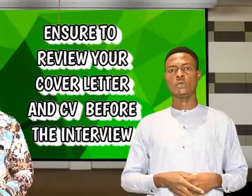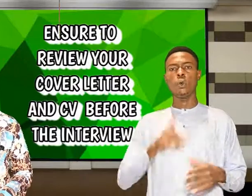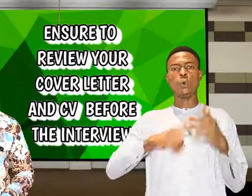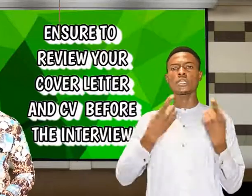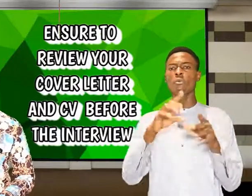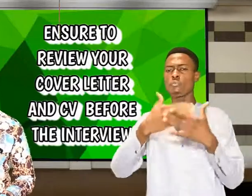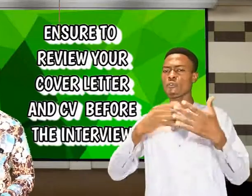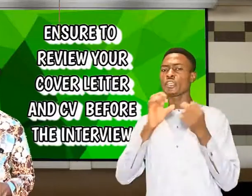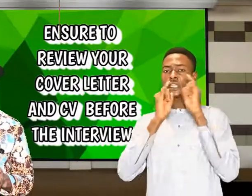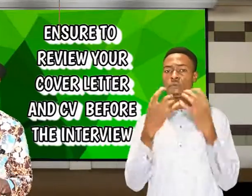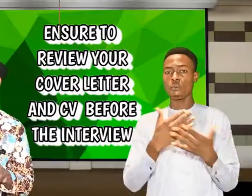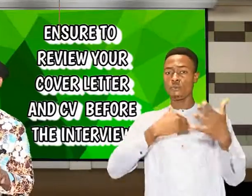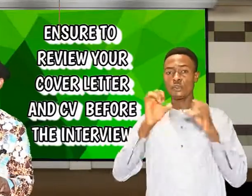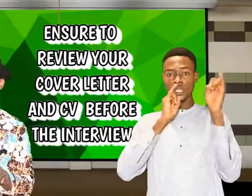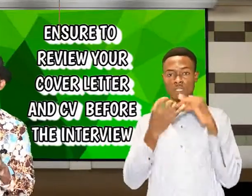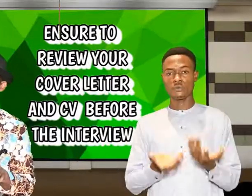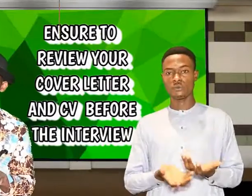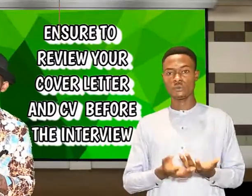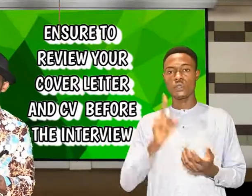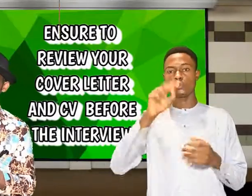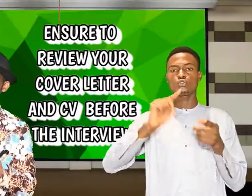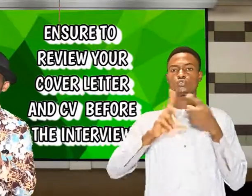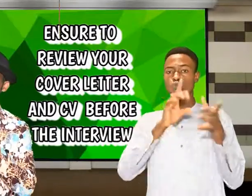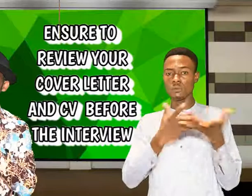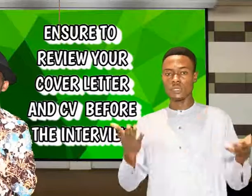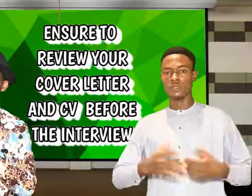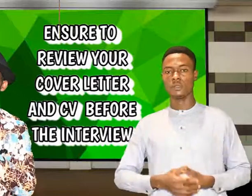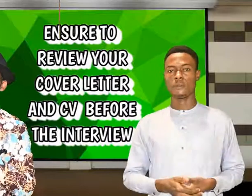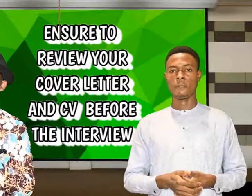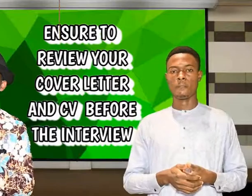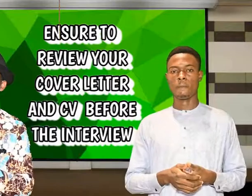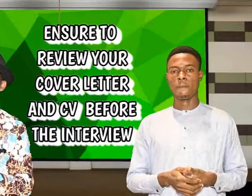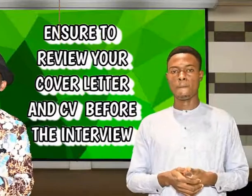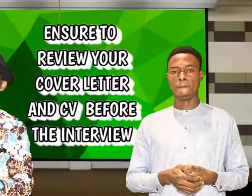But what happened before the interview? Before the interview, you need to do something. You need to